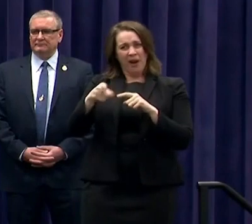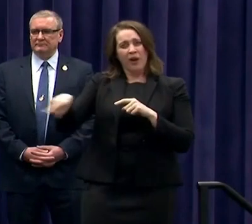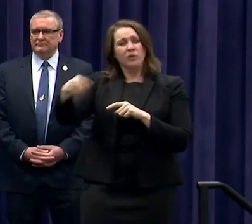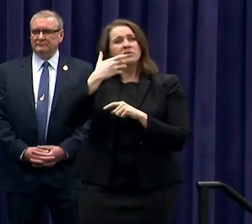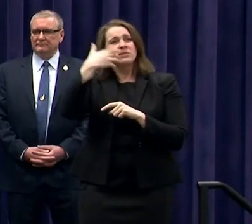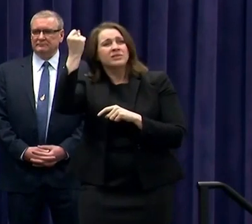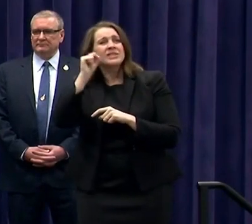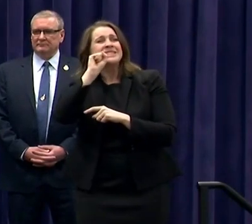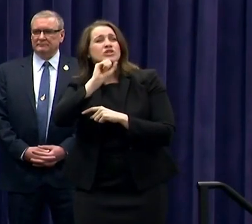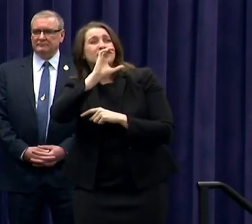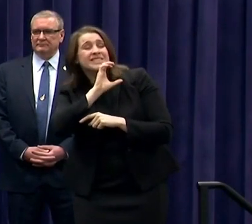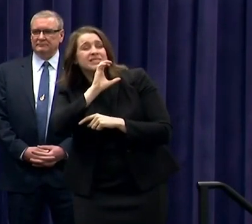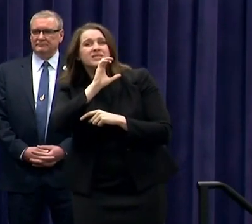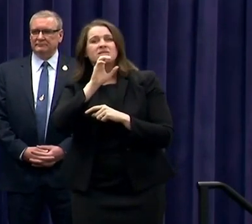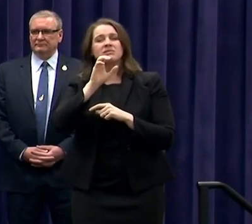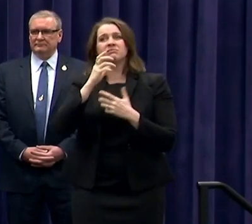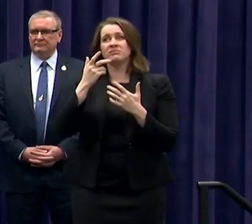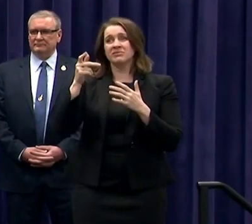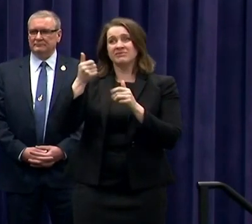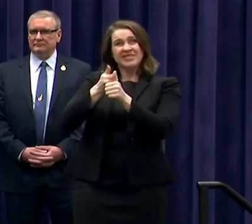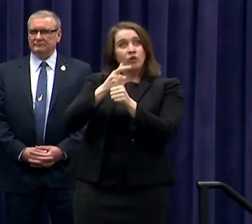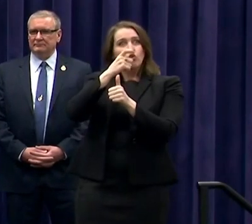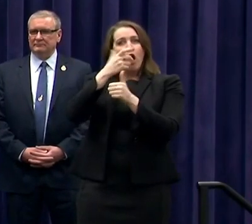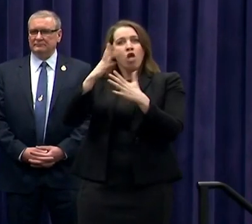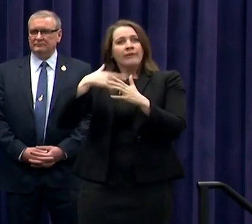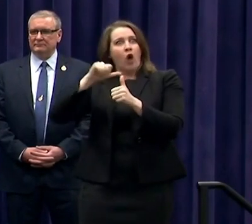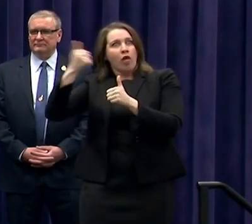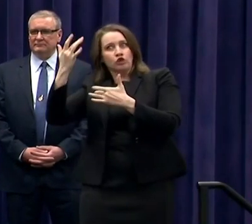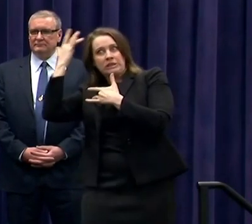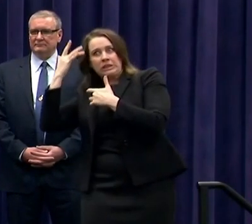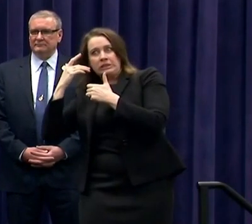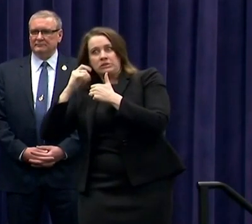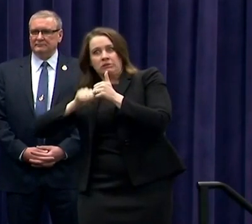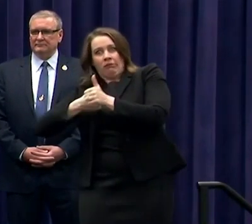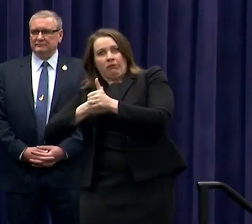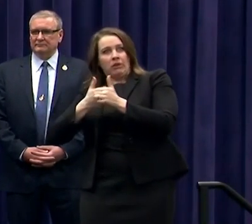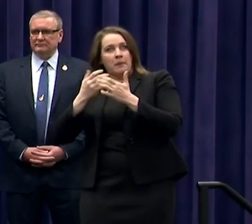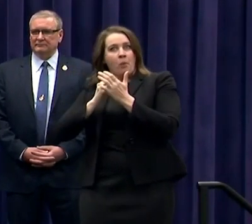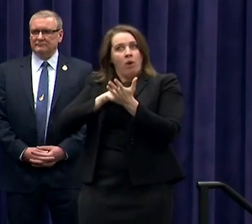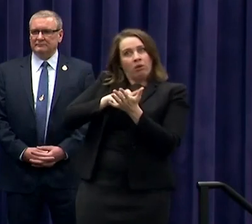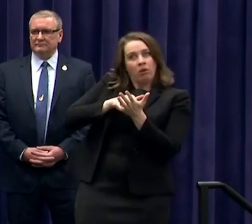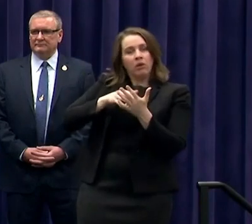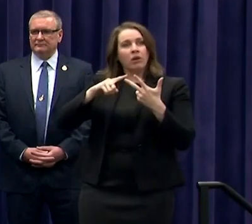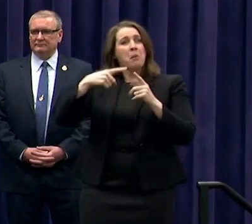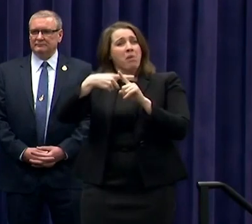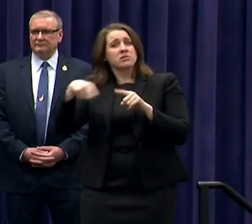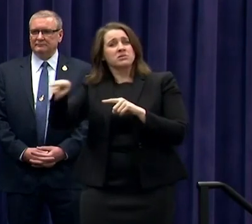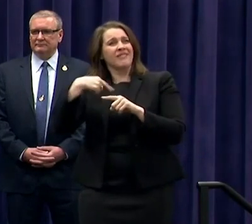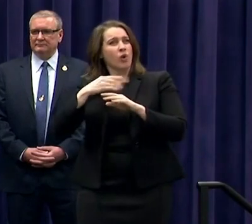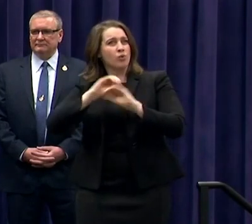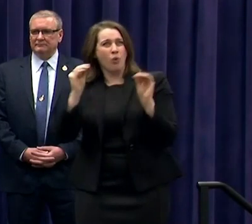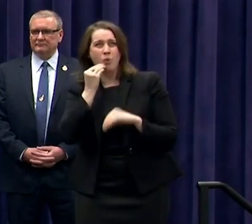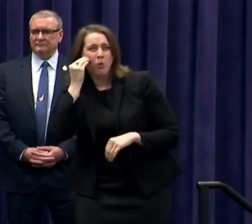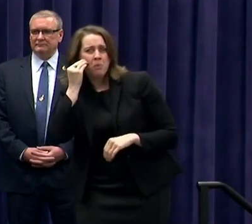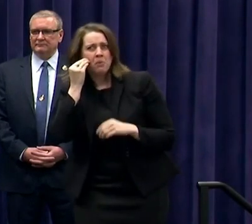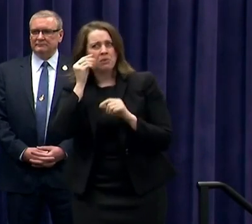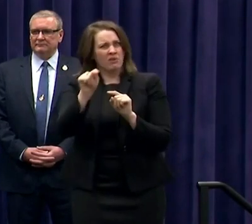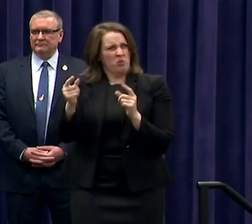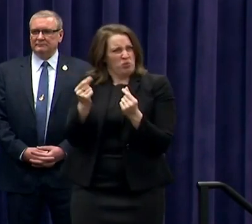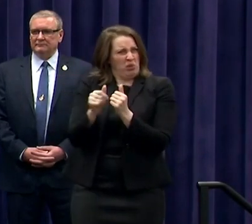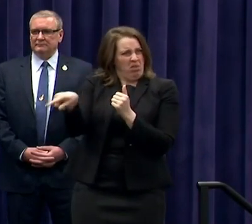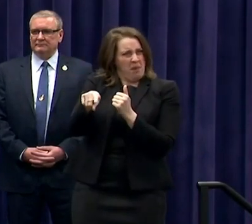our seniors, our people with underlying medical conditions, and, of course, our homeless. Now, when it comes to first responders